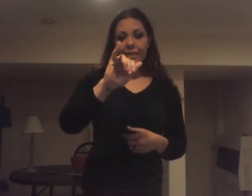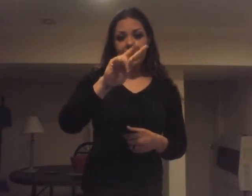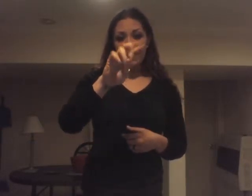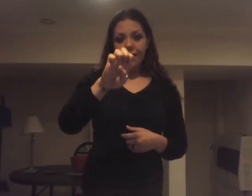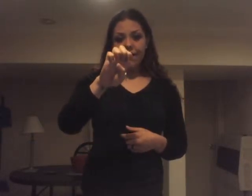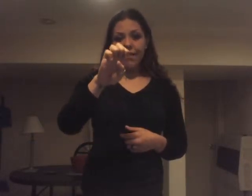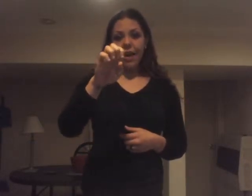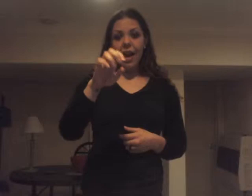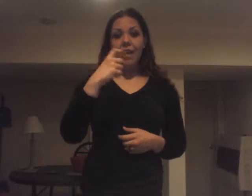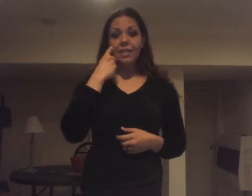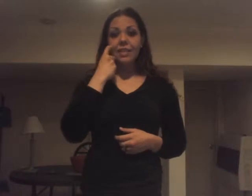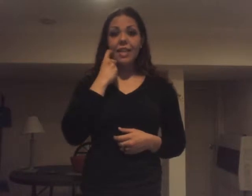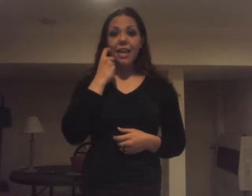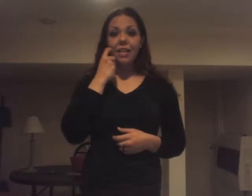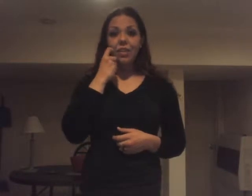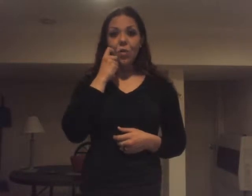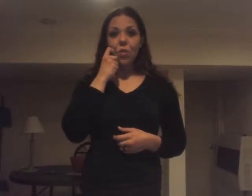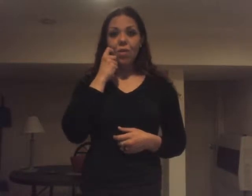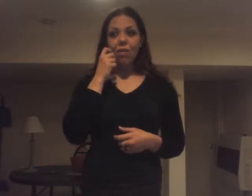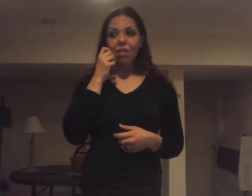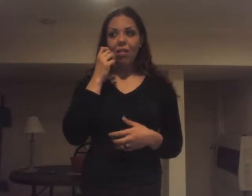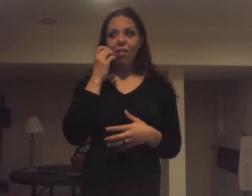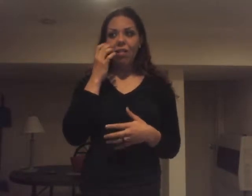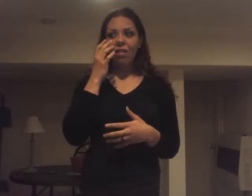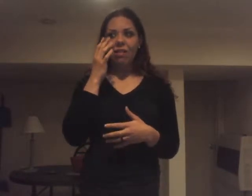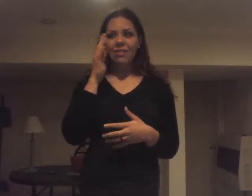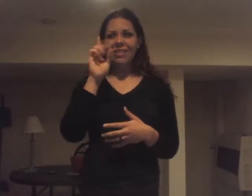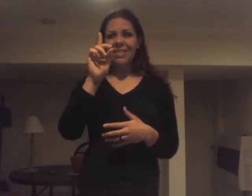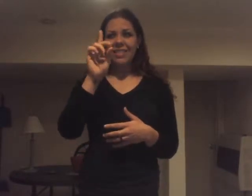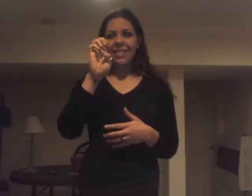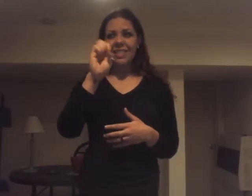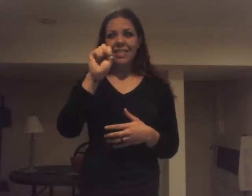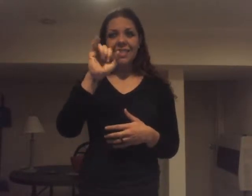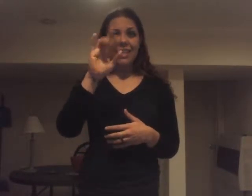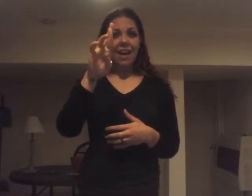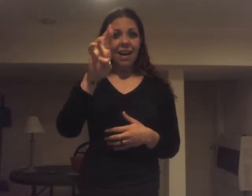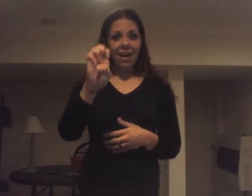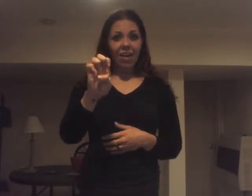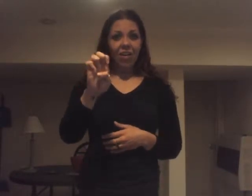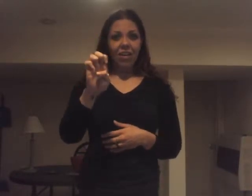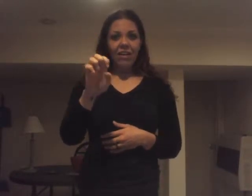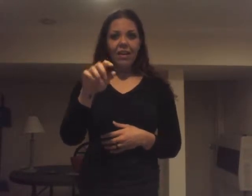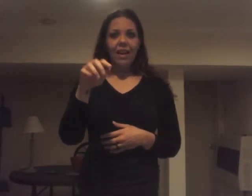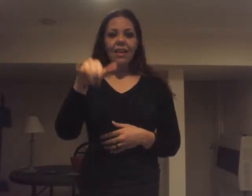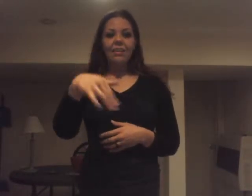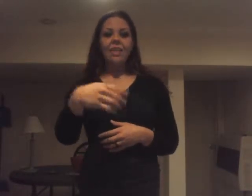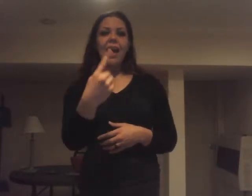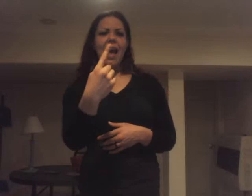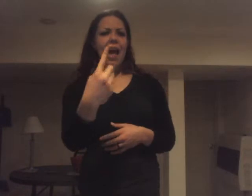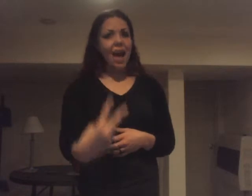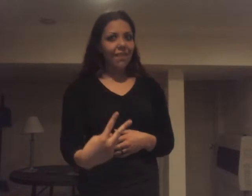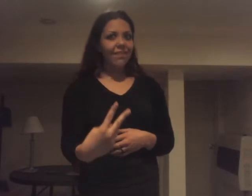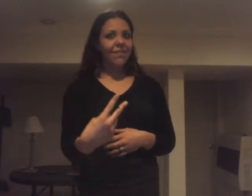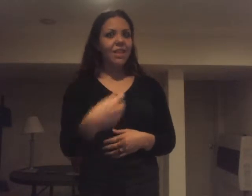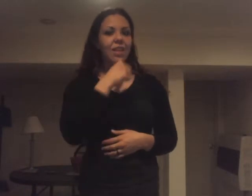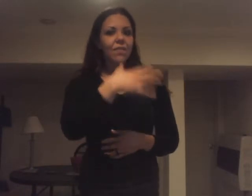desire, lack of interest in sex, and that's perhaps around half of the female population, are now